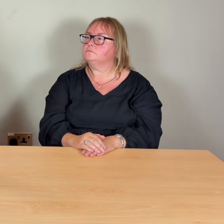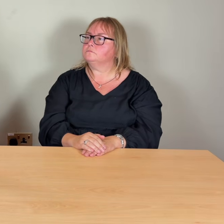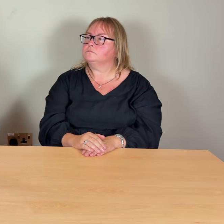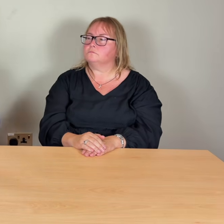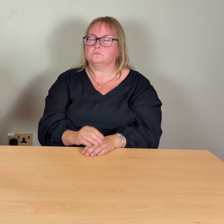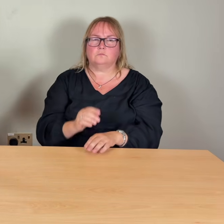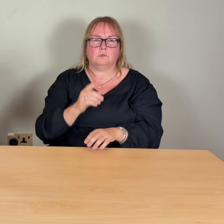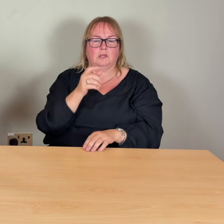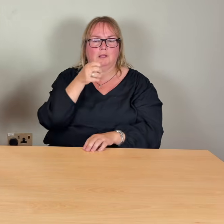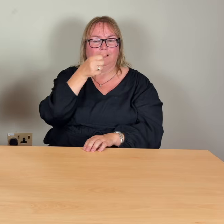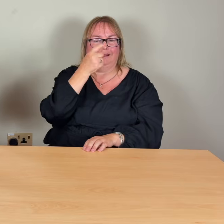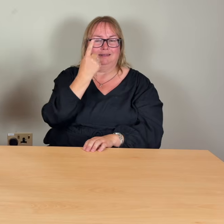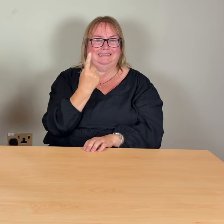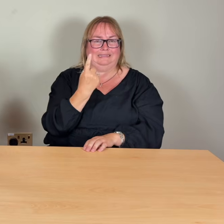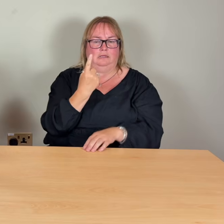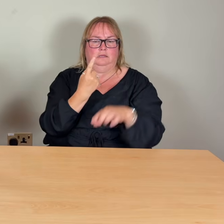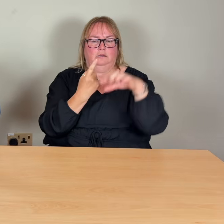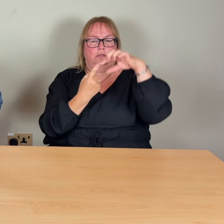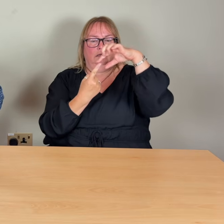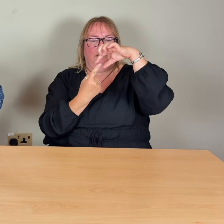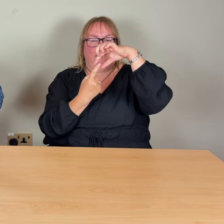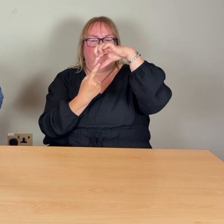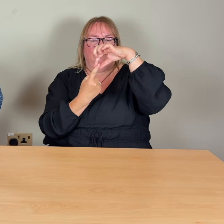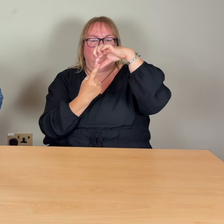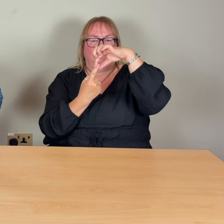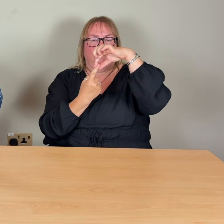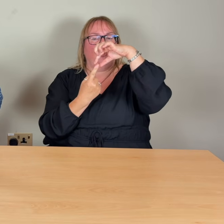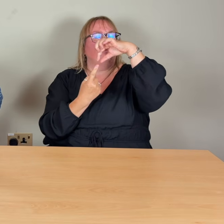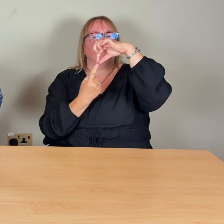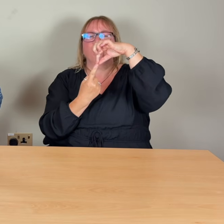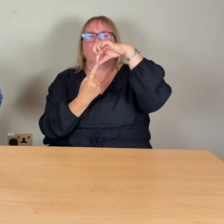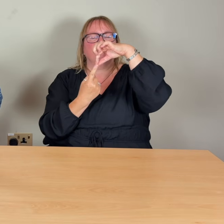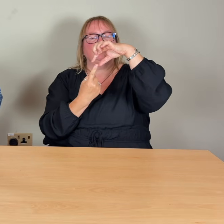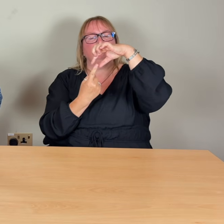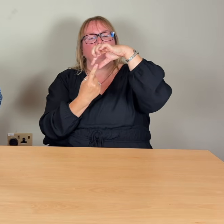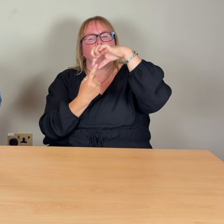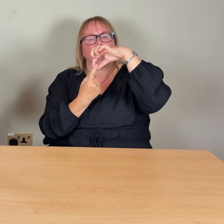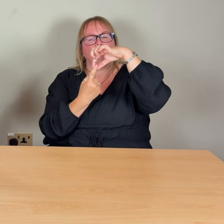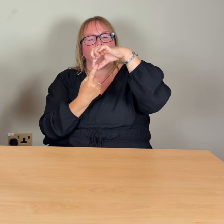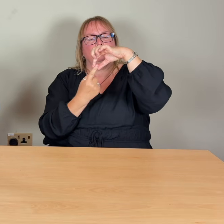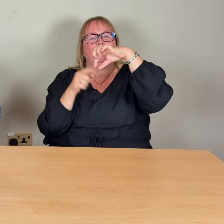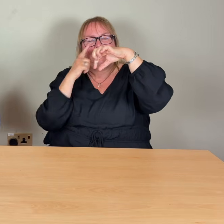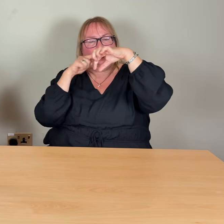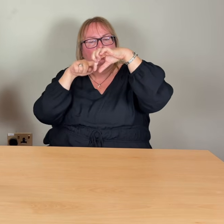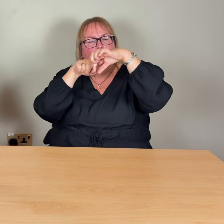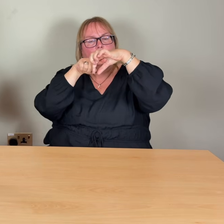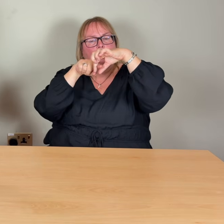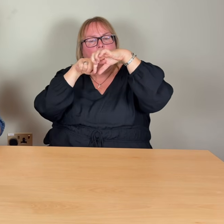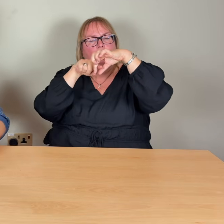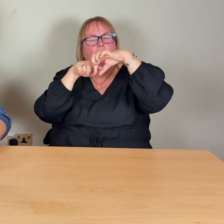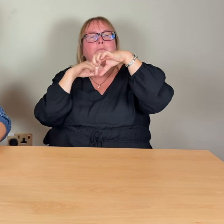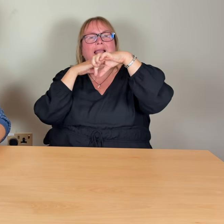loop near the end. So it should be just big enough to get my finger through there without trapping it.